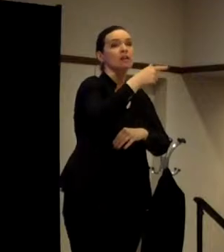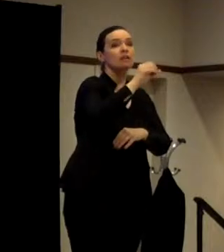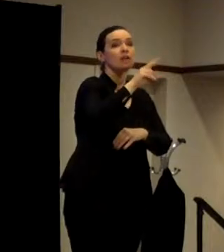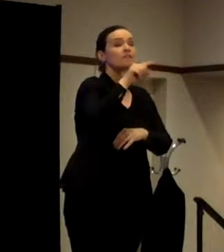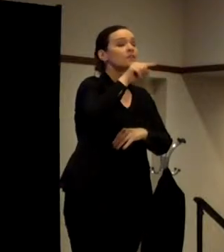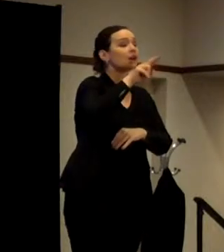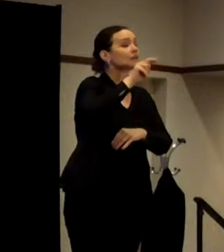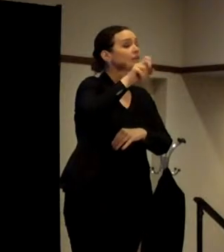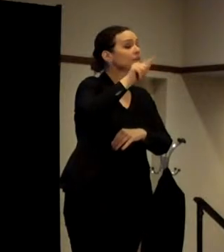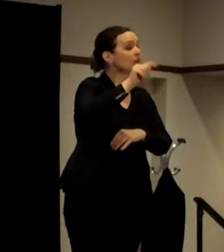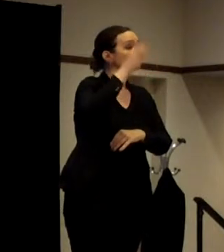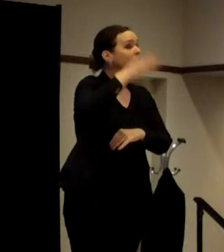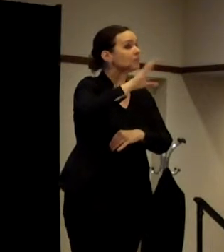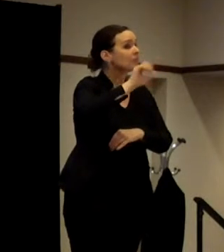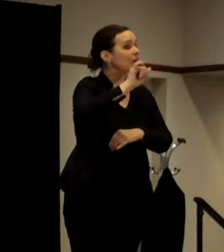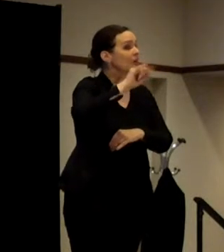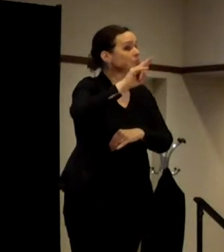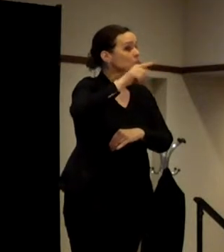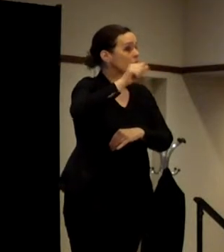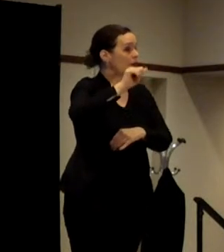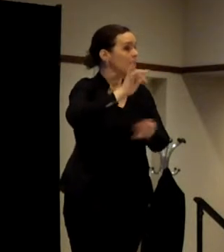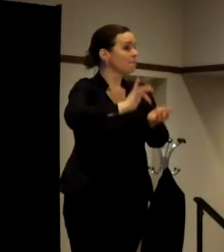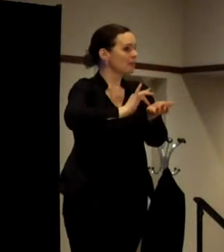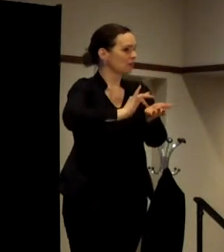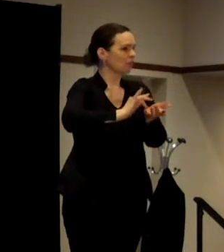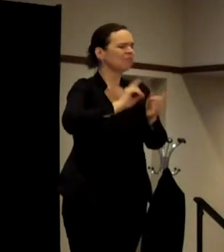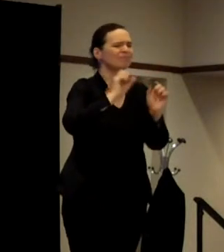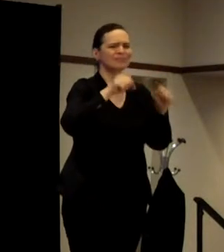4. For upstate, you go to